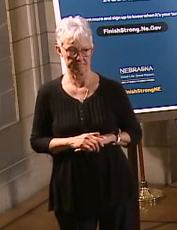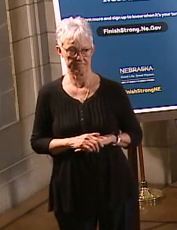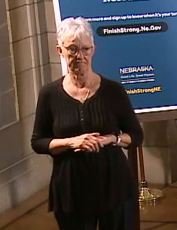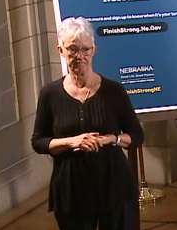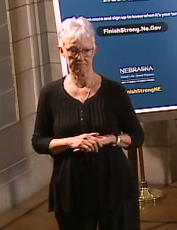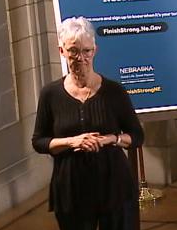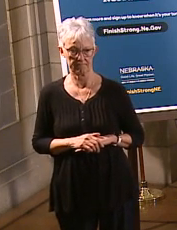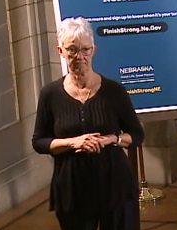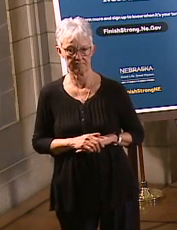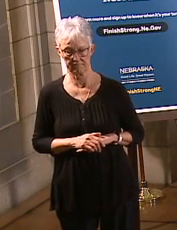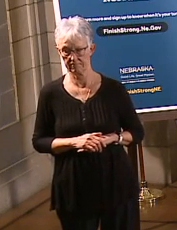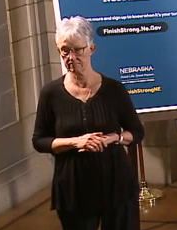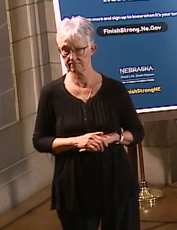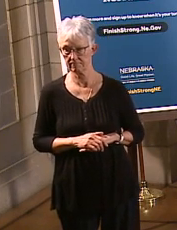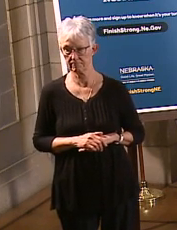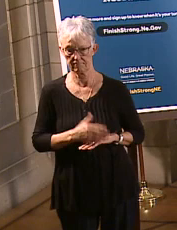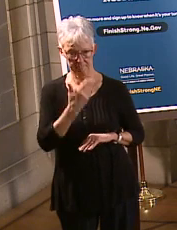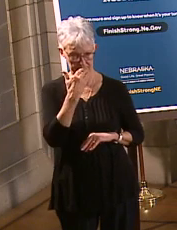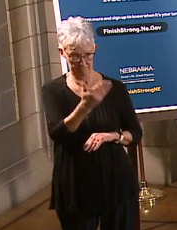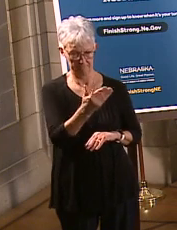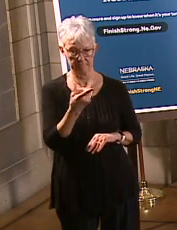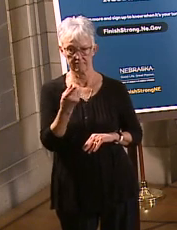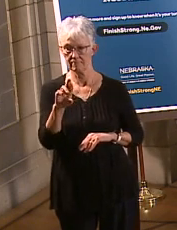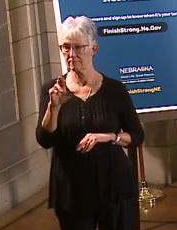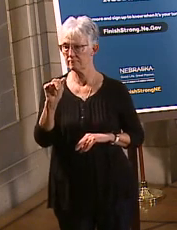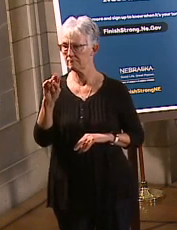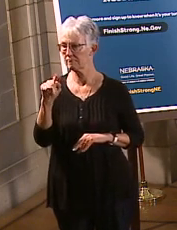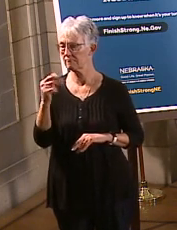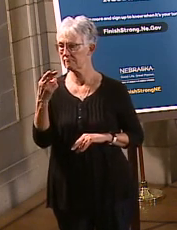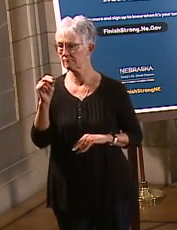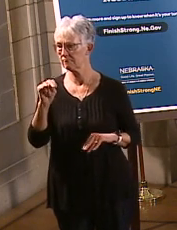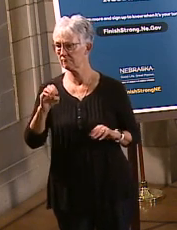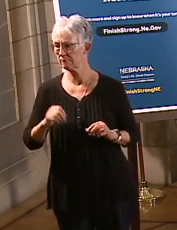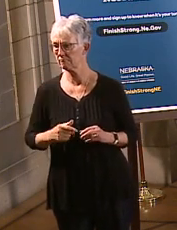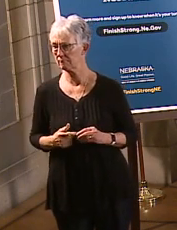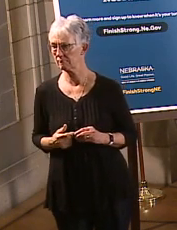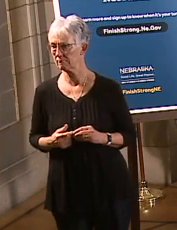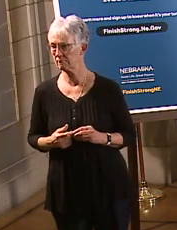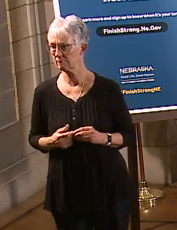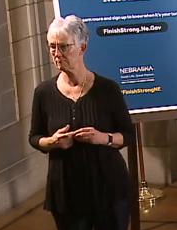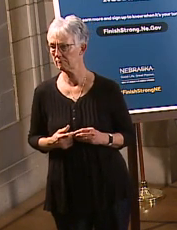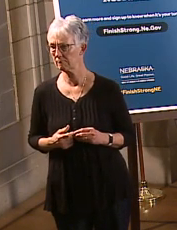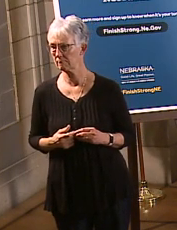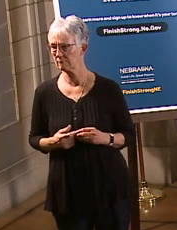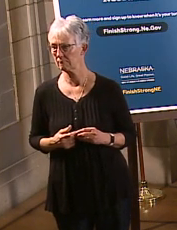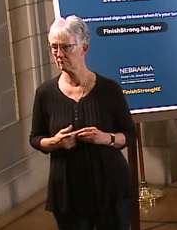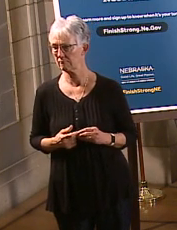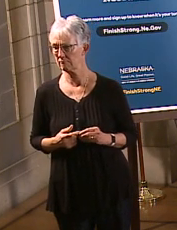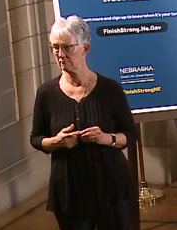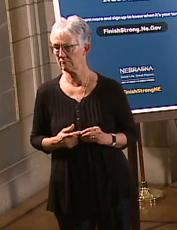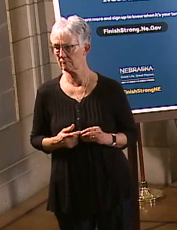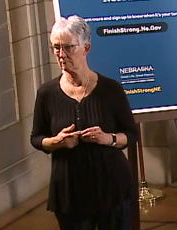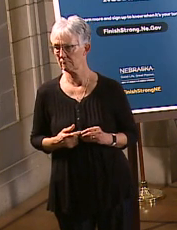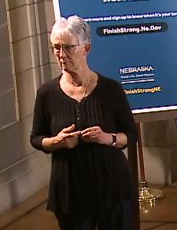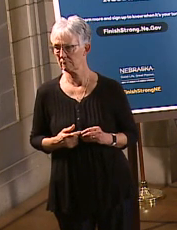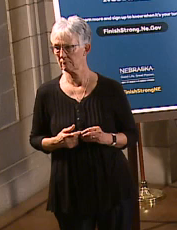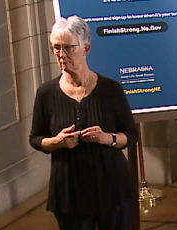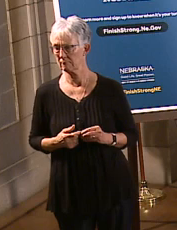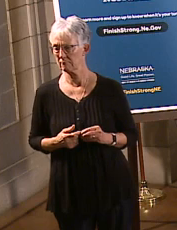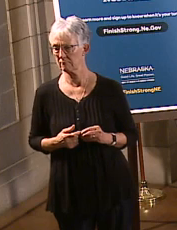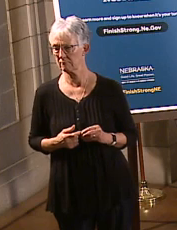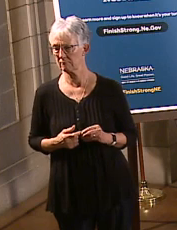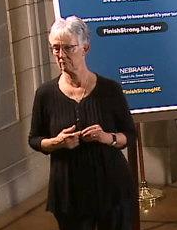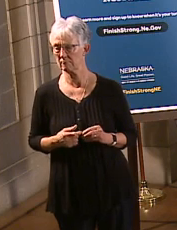days after you receive your second dose. Thank you, Dr. Antone. And Ruda asks, what are your thoughts on the President's executive order to expand voter